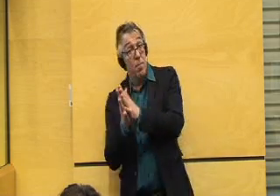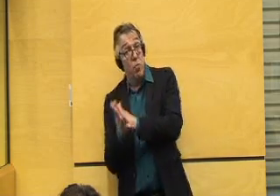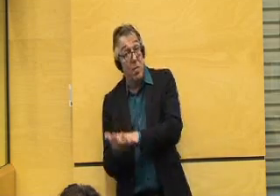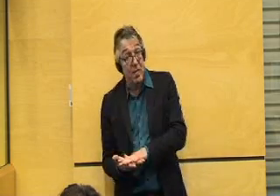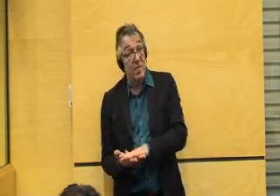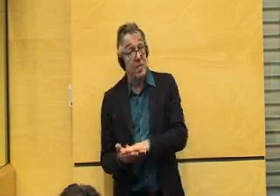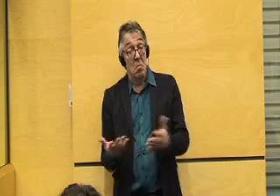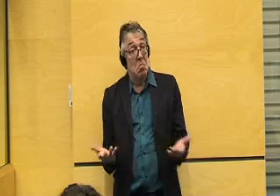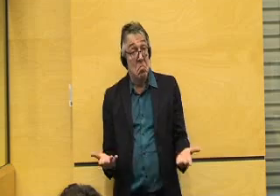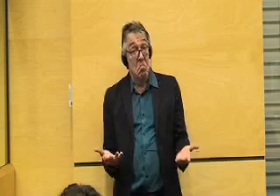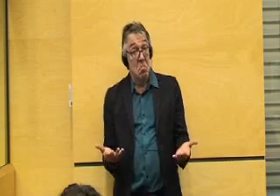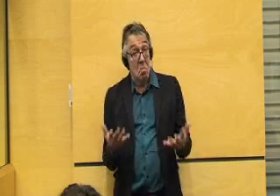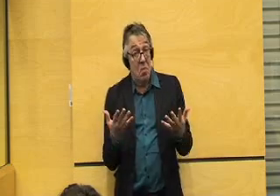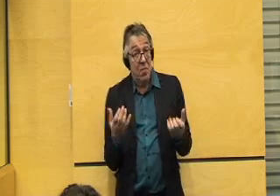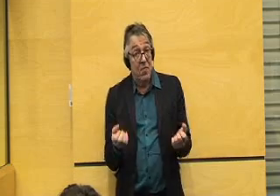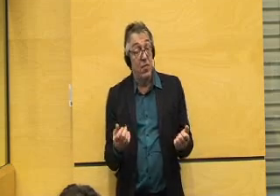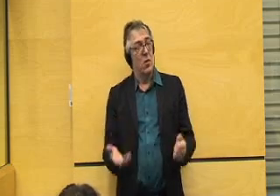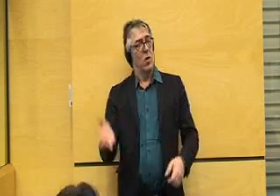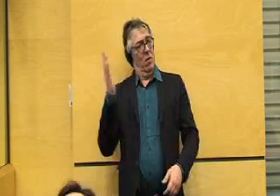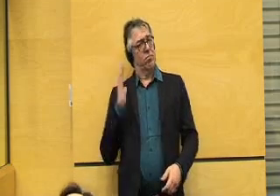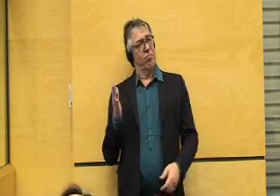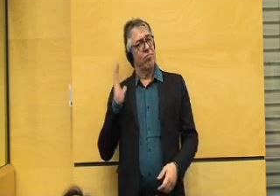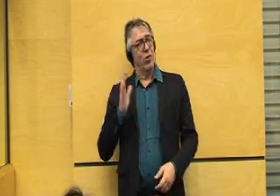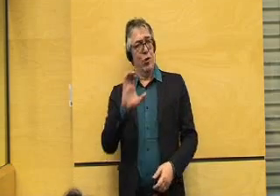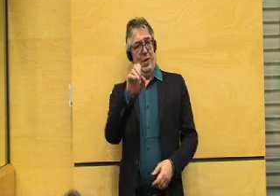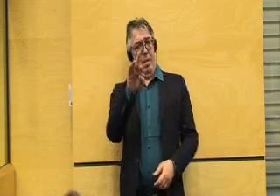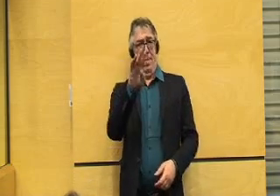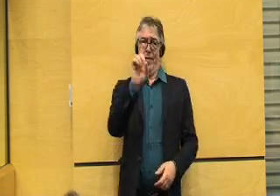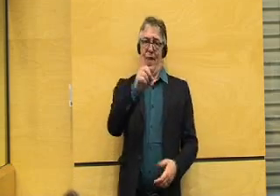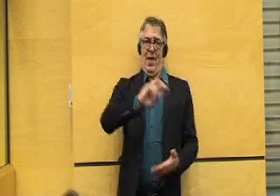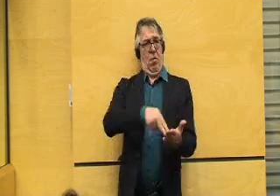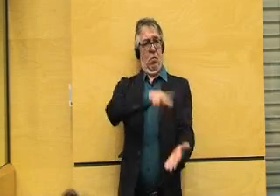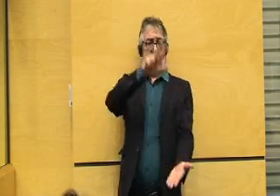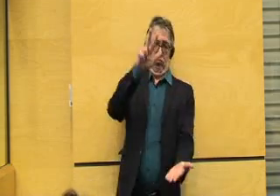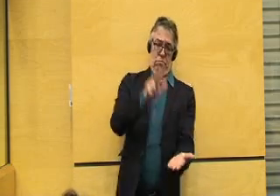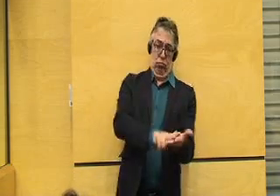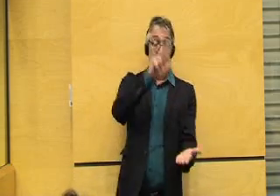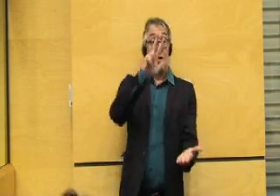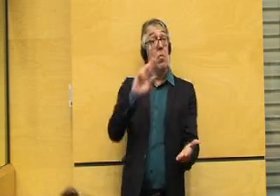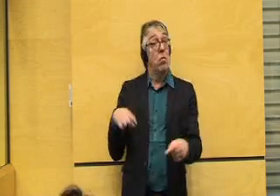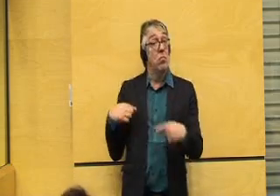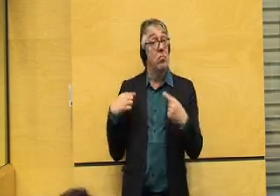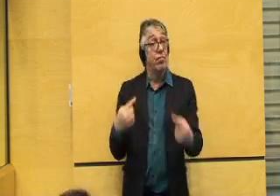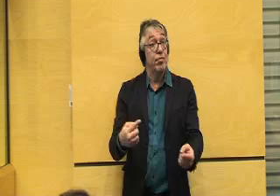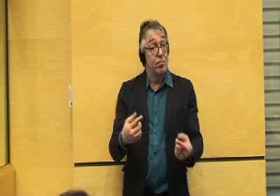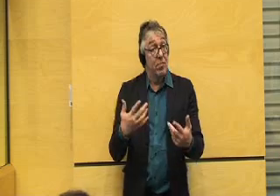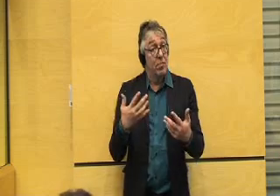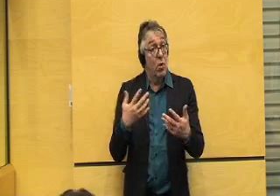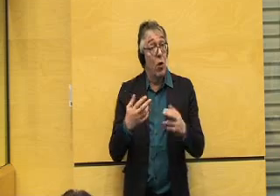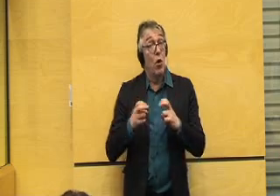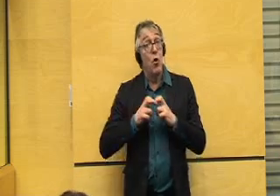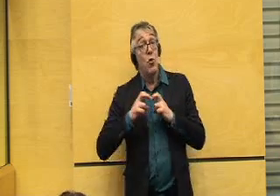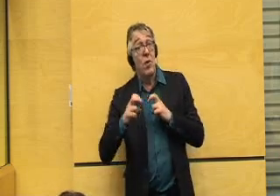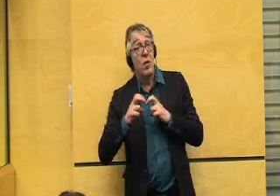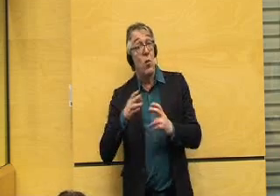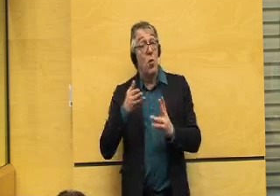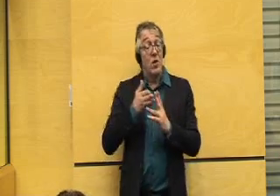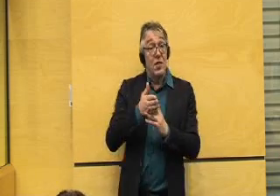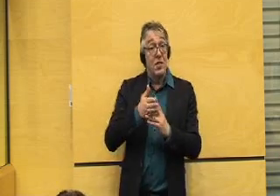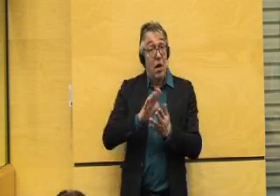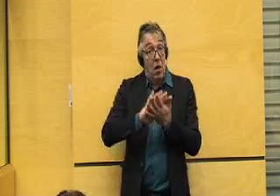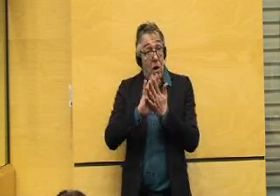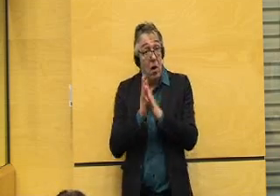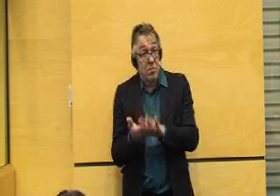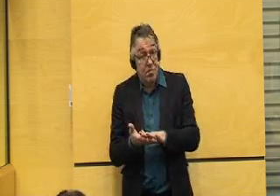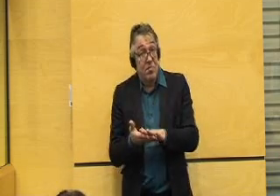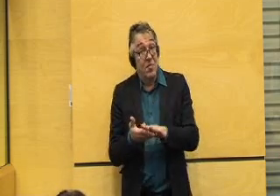the day of ratifying the CRPD, and if so, is there allocation